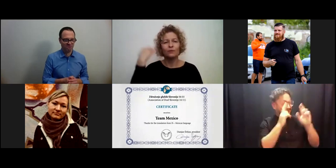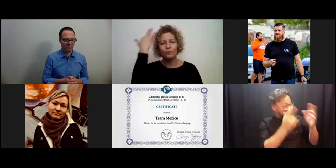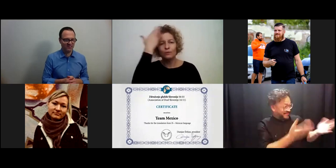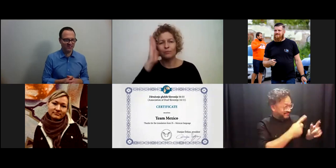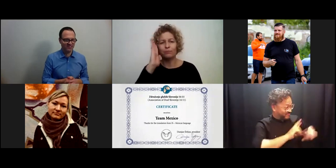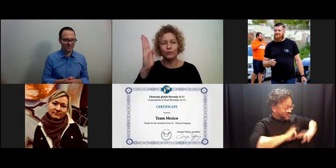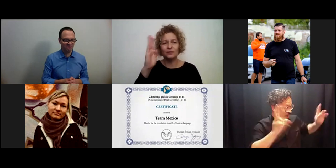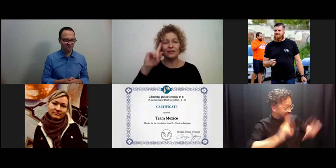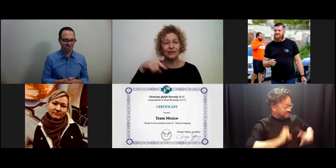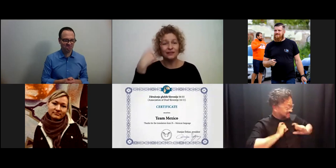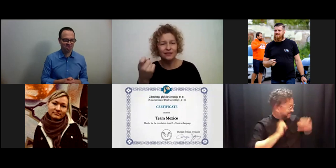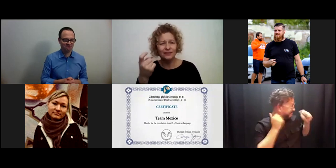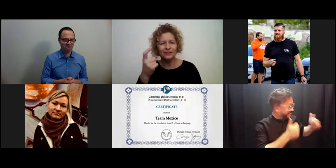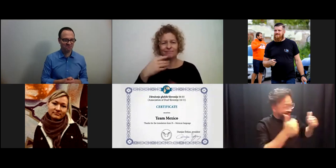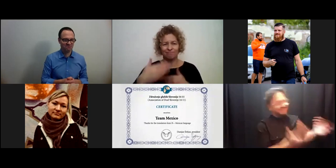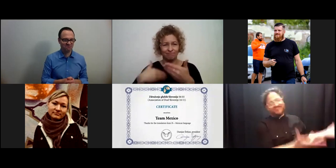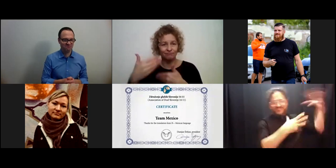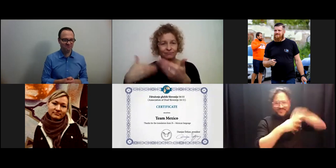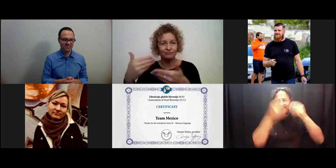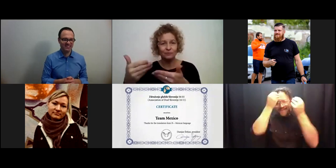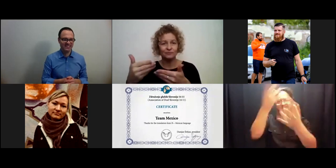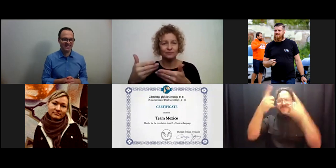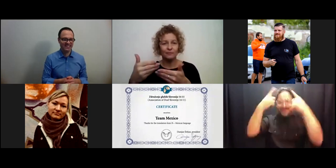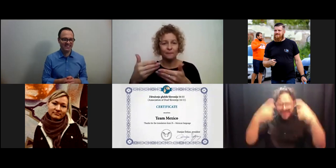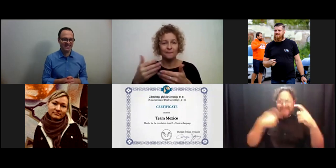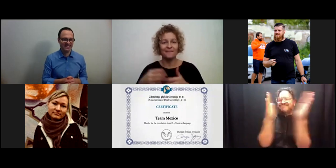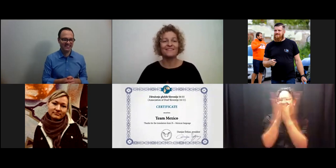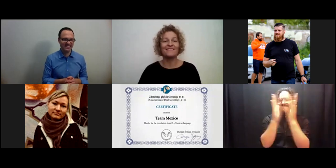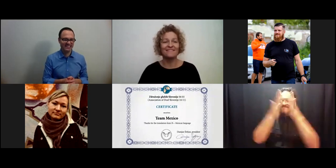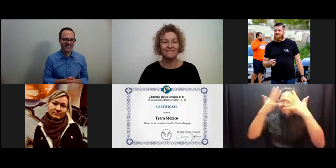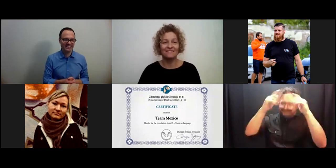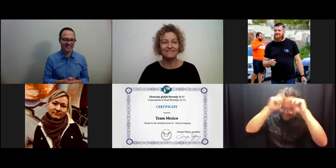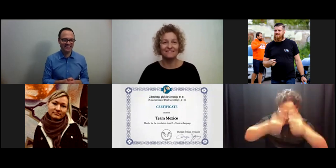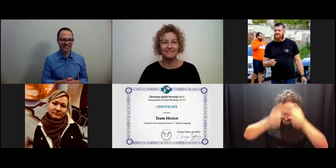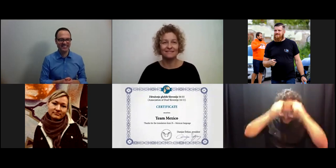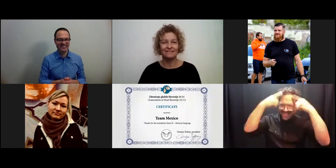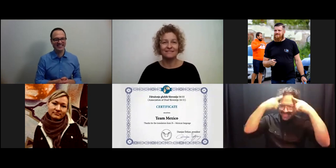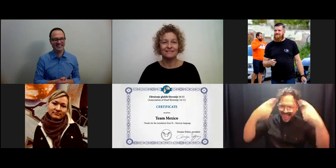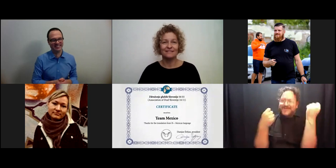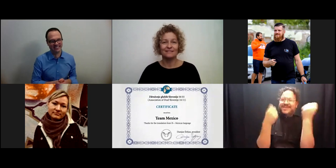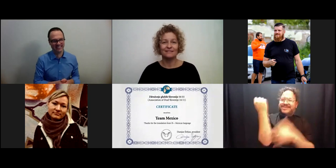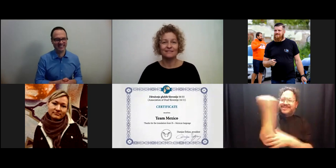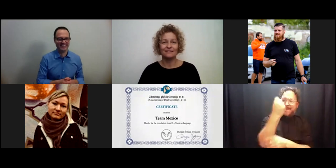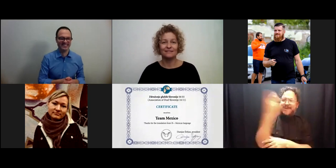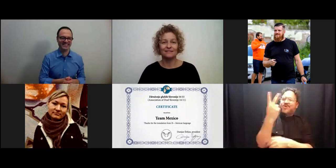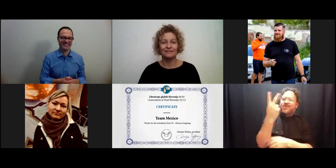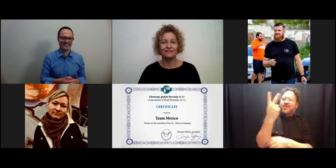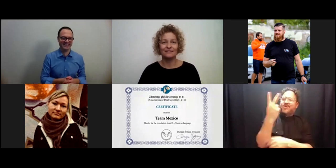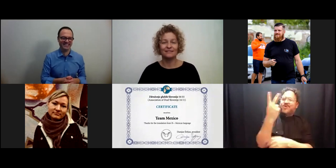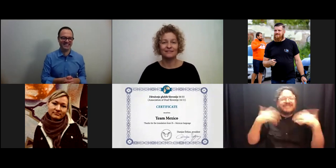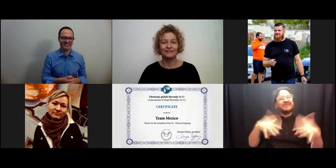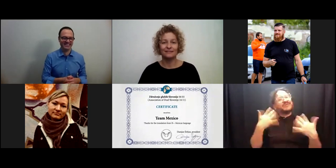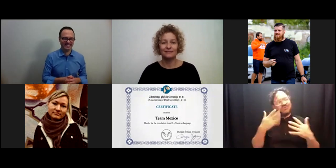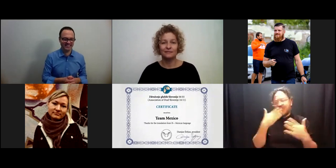America, that we can do this work. And I look forward to involving more people. Thank you,